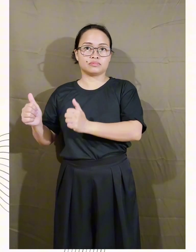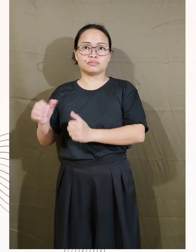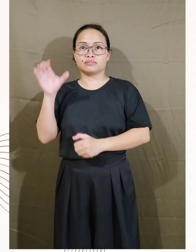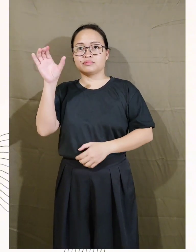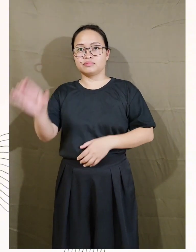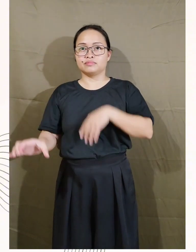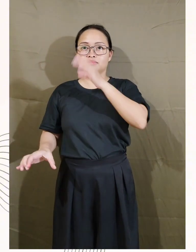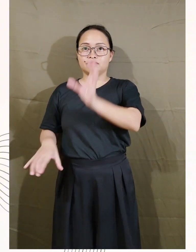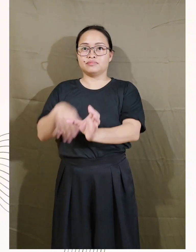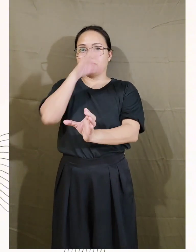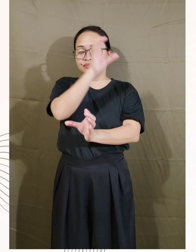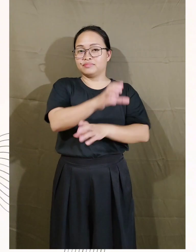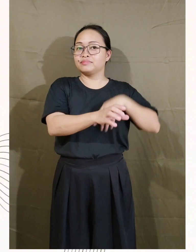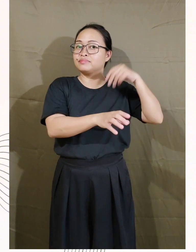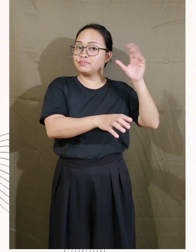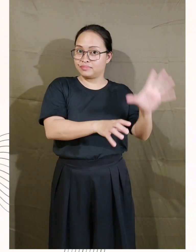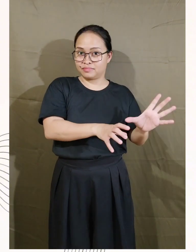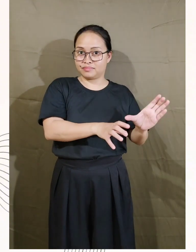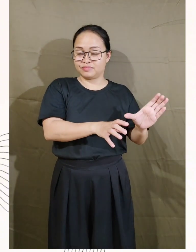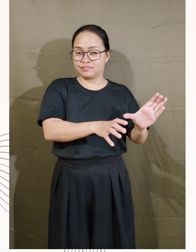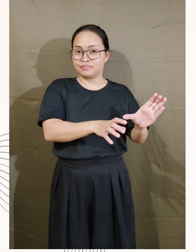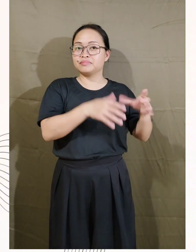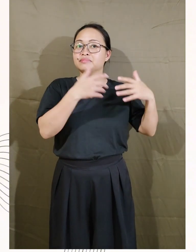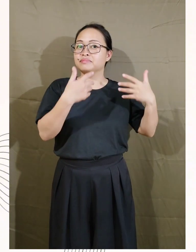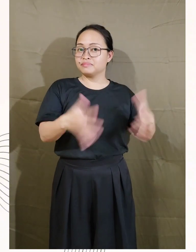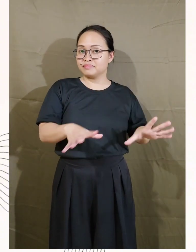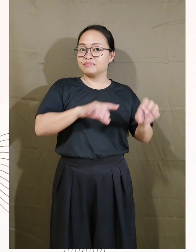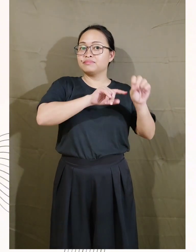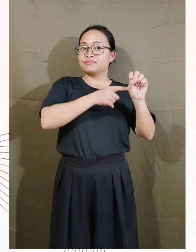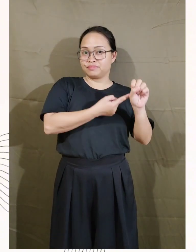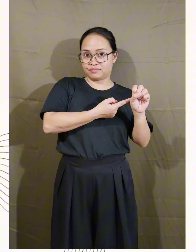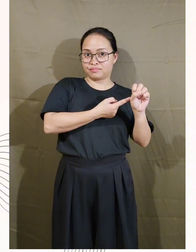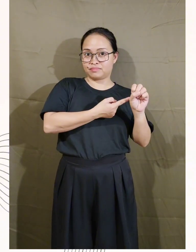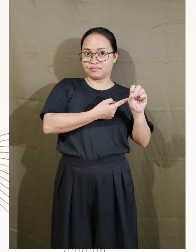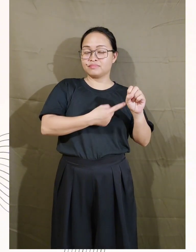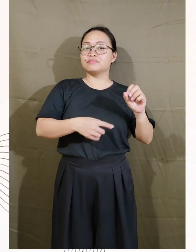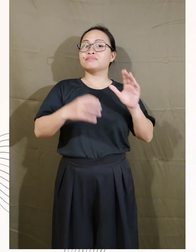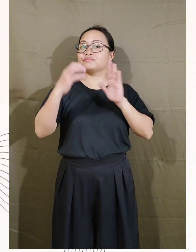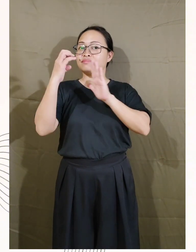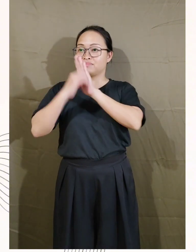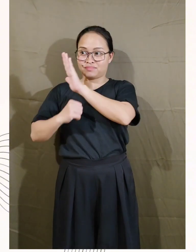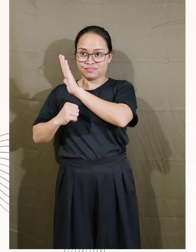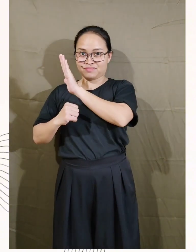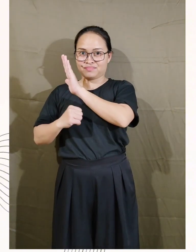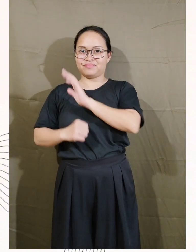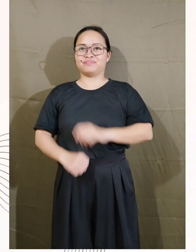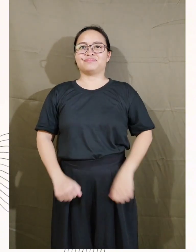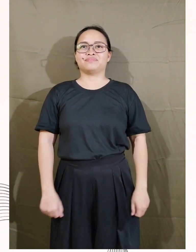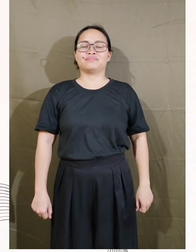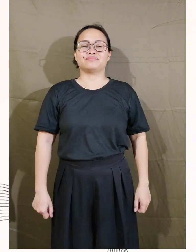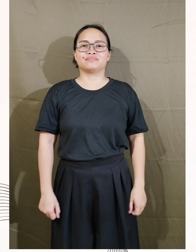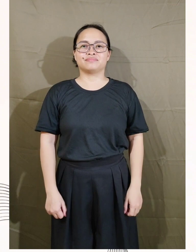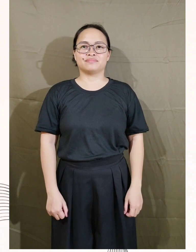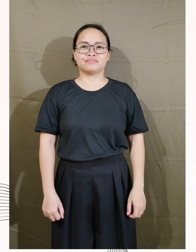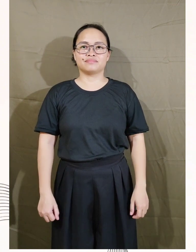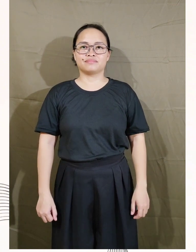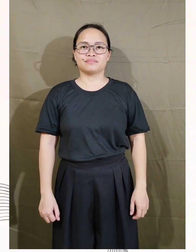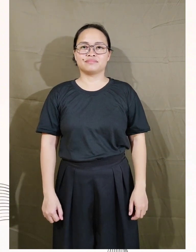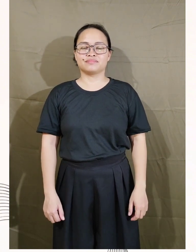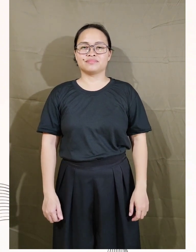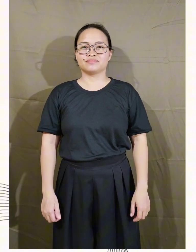their place value of ones, tens, hundreds, and then subtracted.